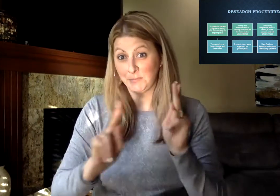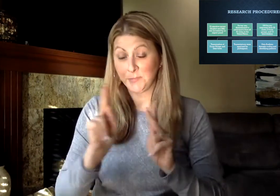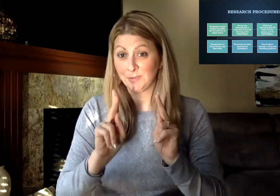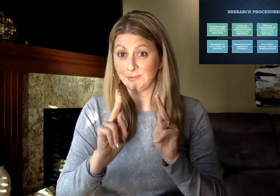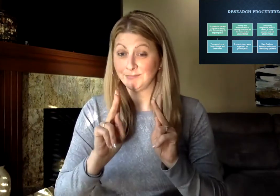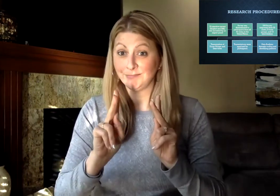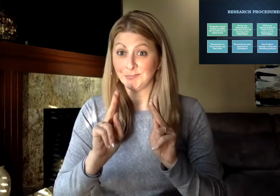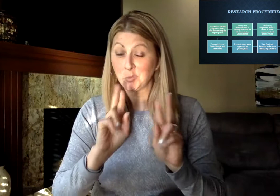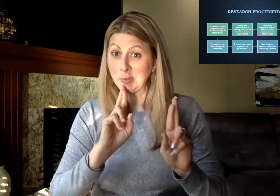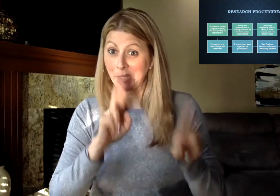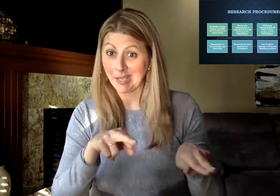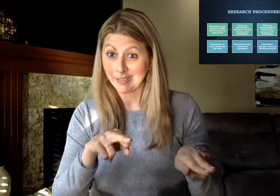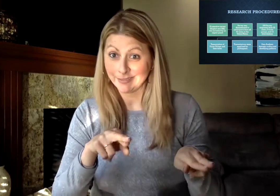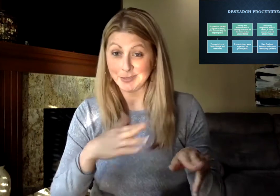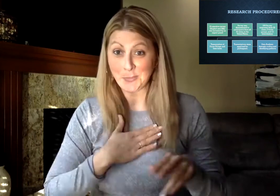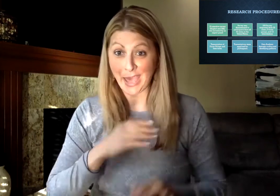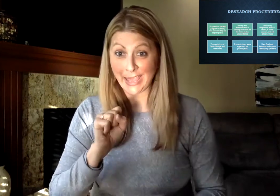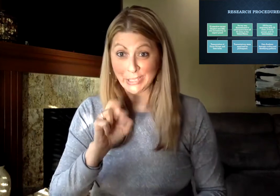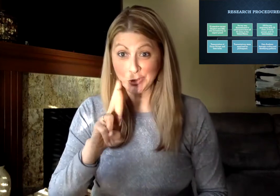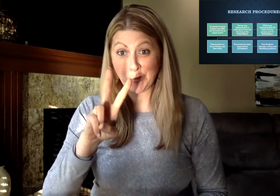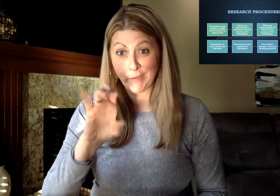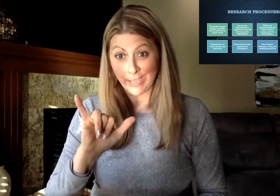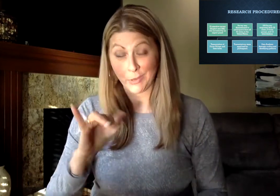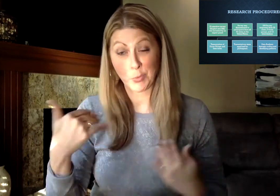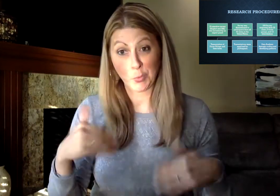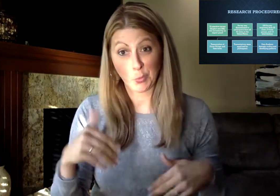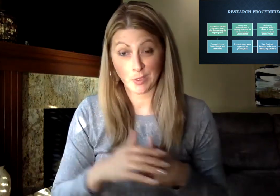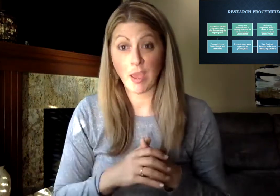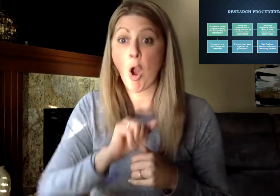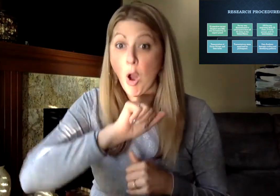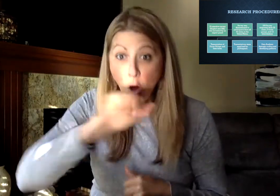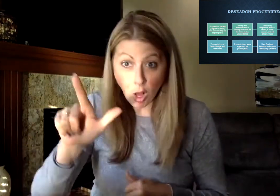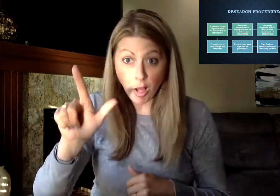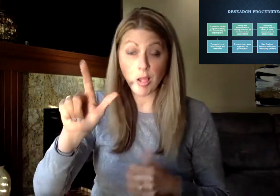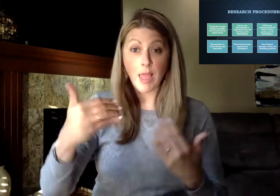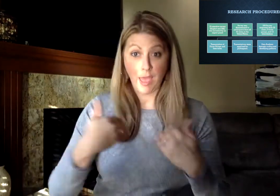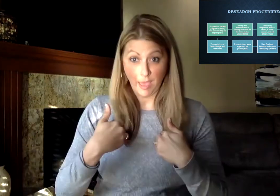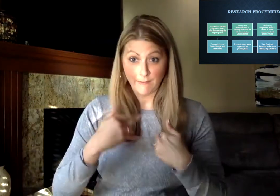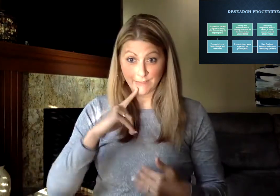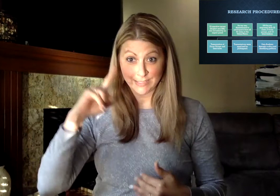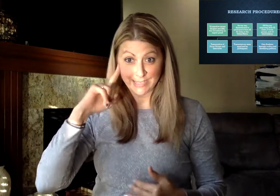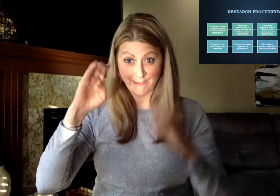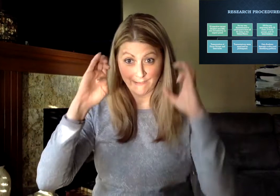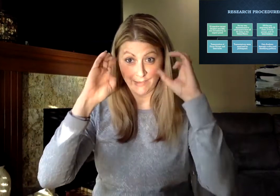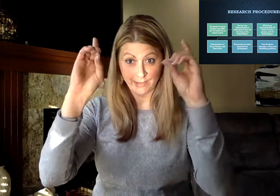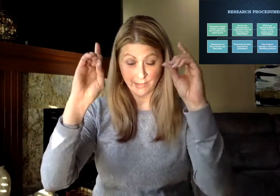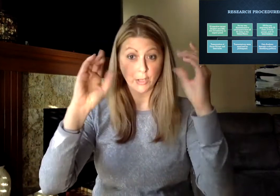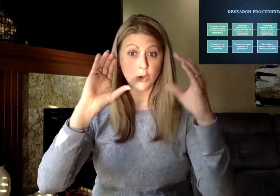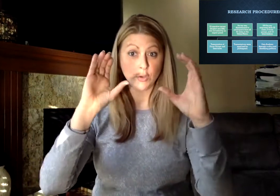and 209 people responded to my survey. Wow. All of them had a deaf